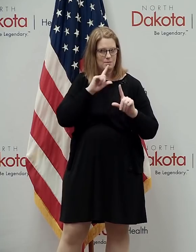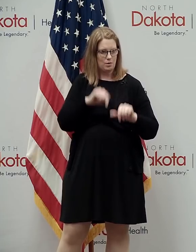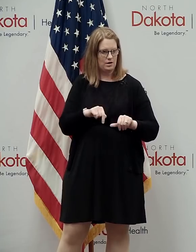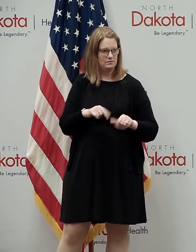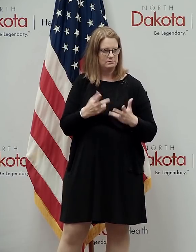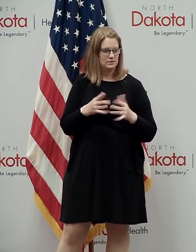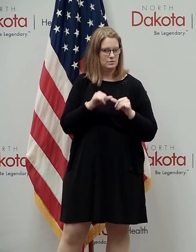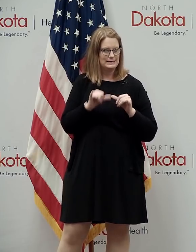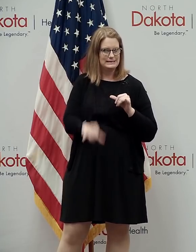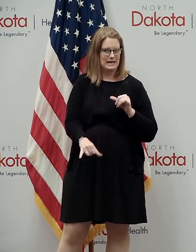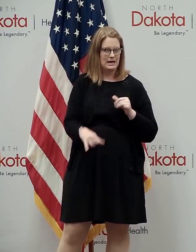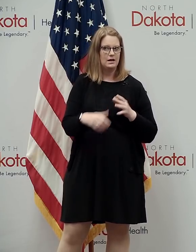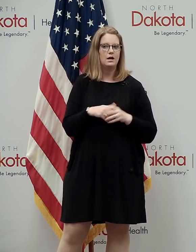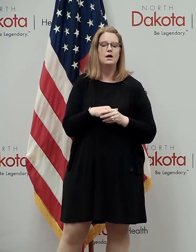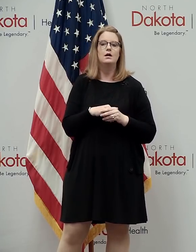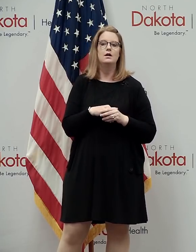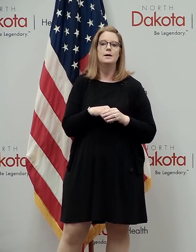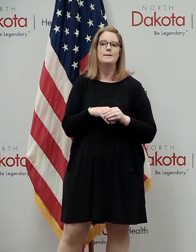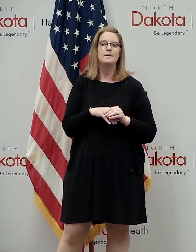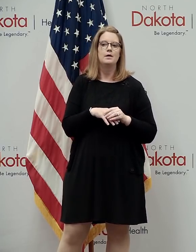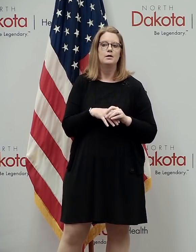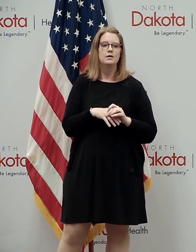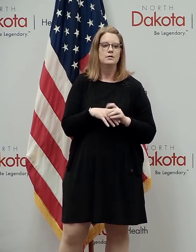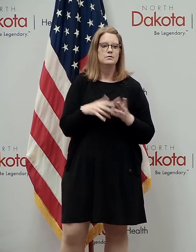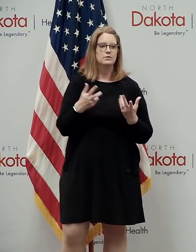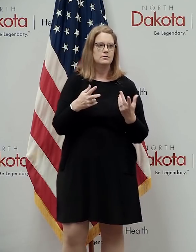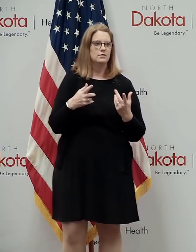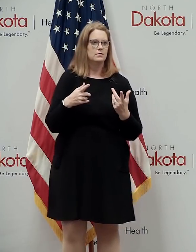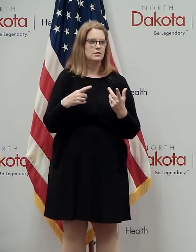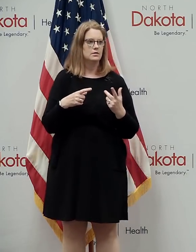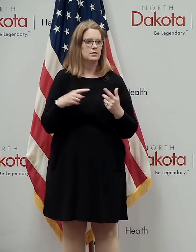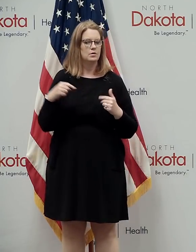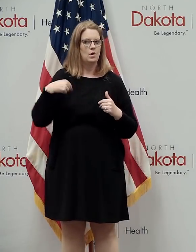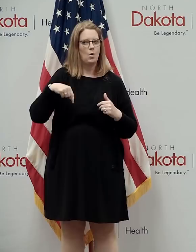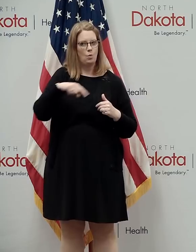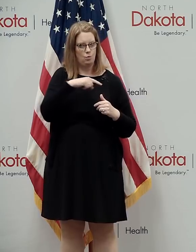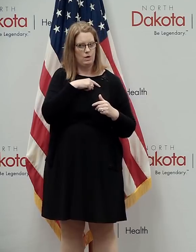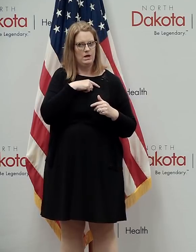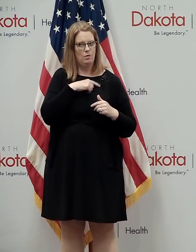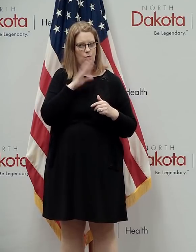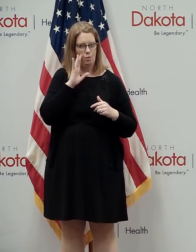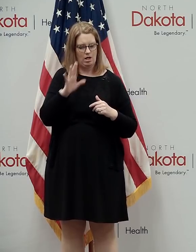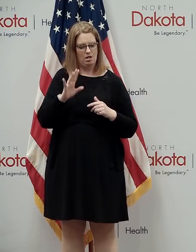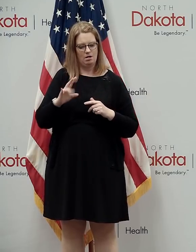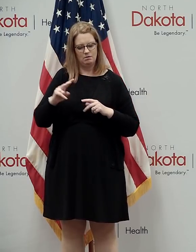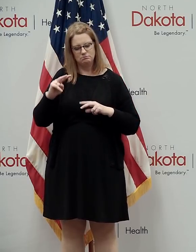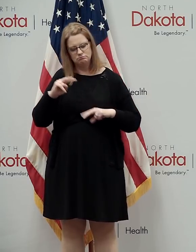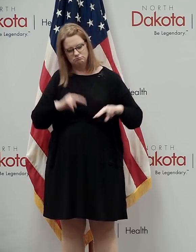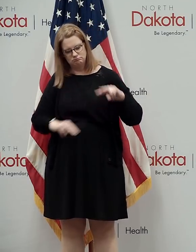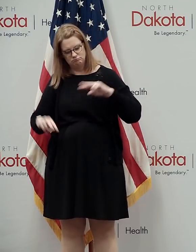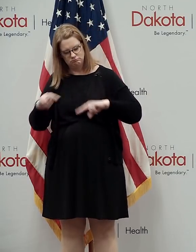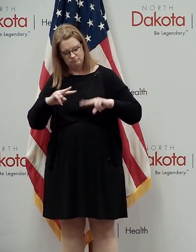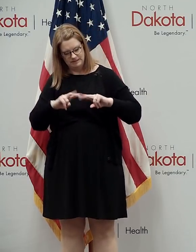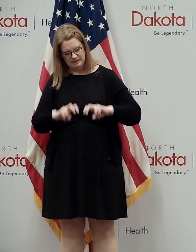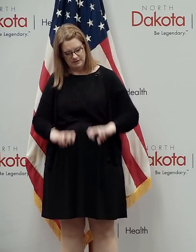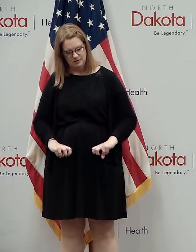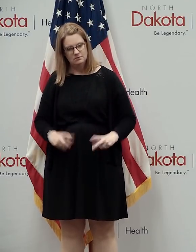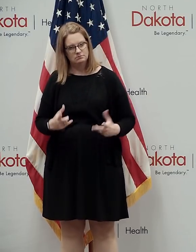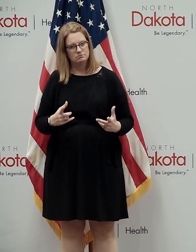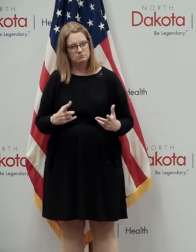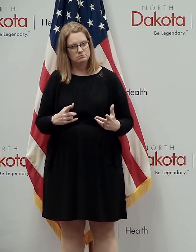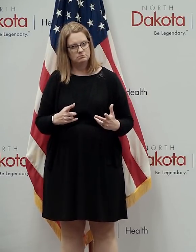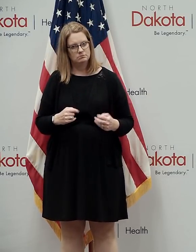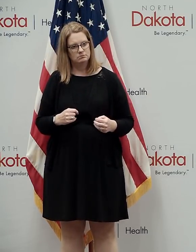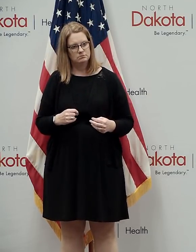we're going to stay with that. But from I say operational standpoint, we take a look at that to see. But this is what's helped